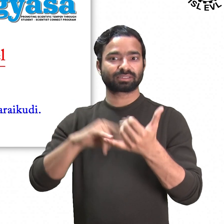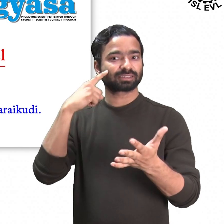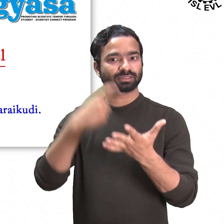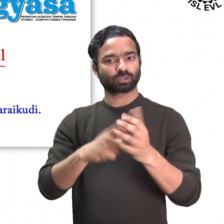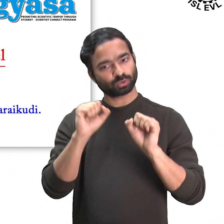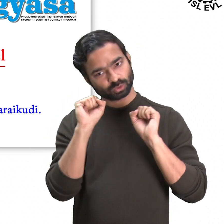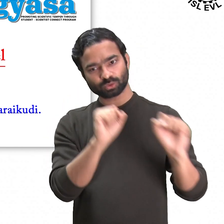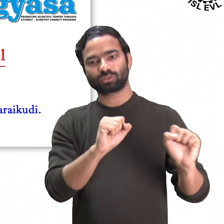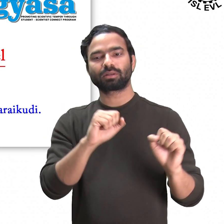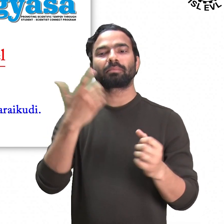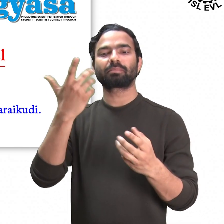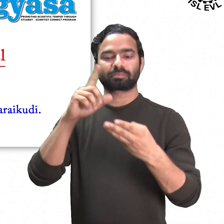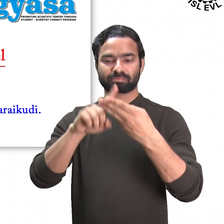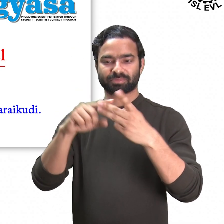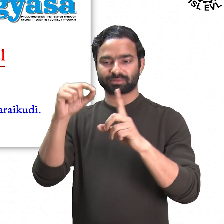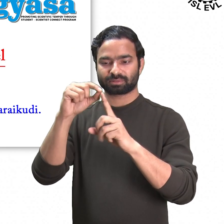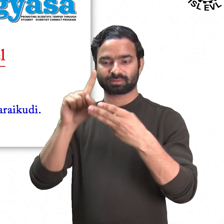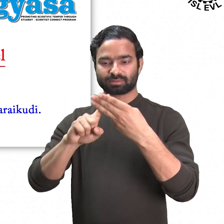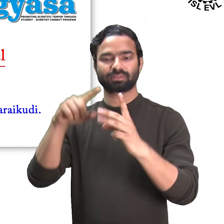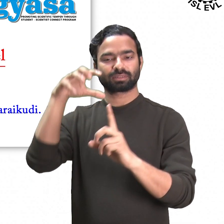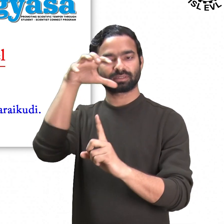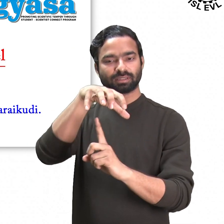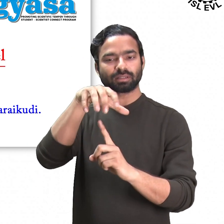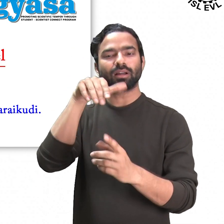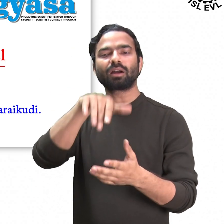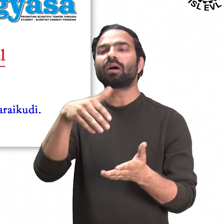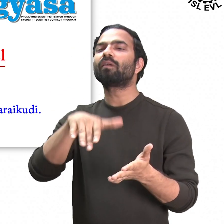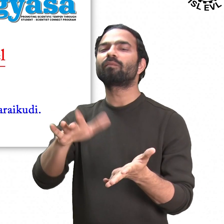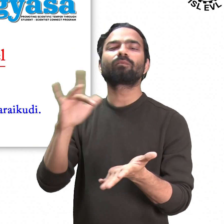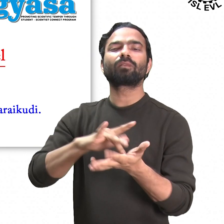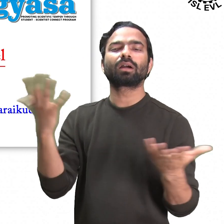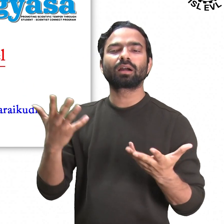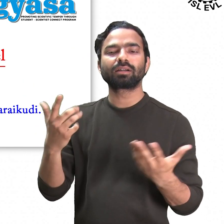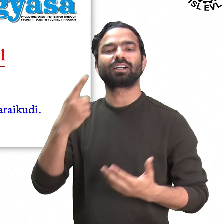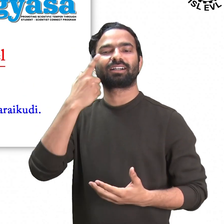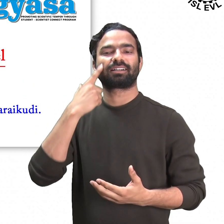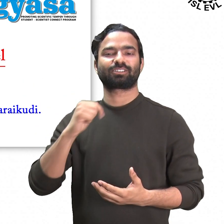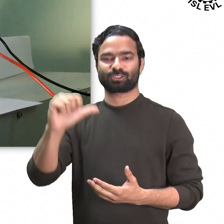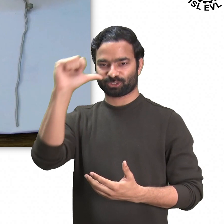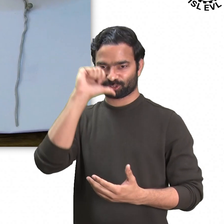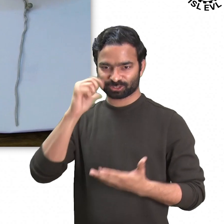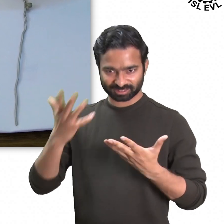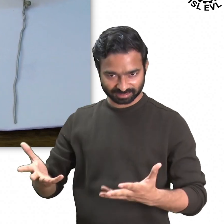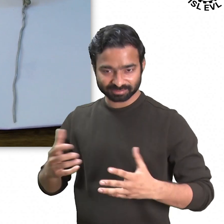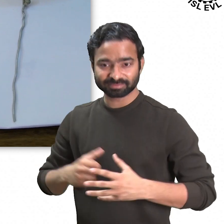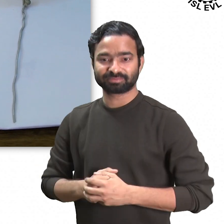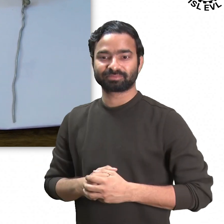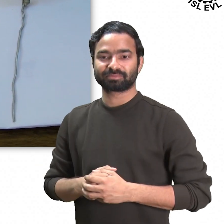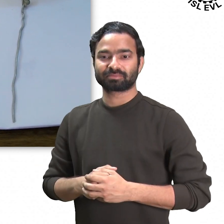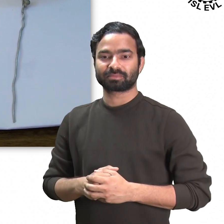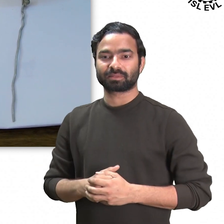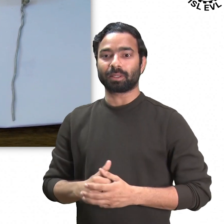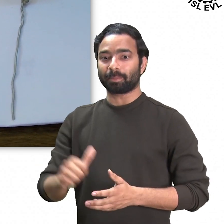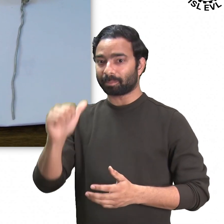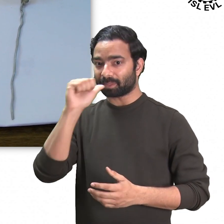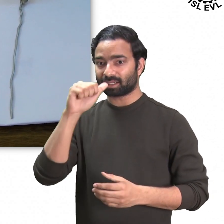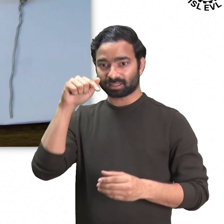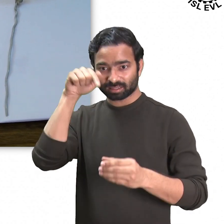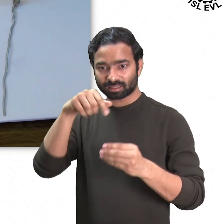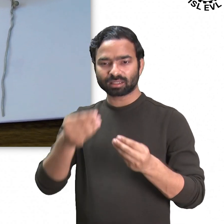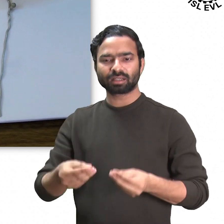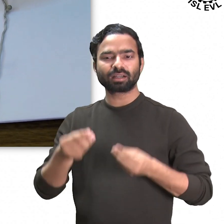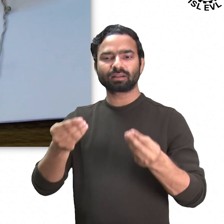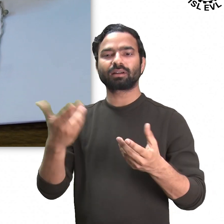by Electrochemical Process Engineering Division, CSIR Sikri, Karaikudi. For the electrolysis experiment,